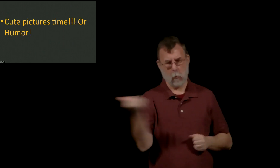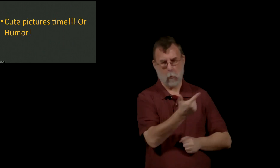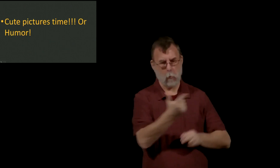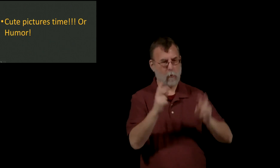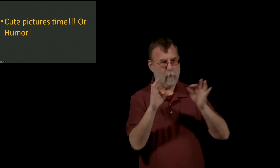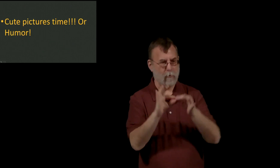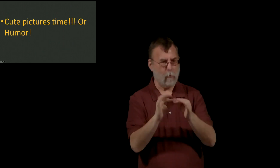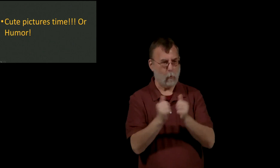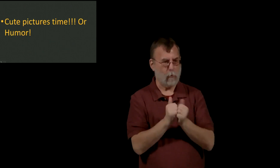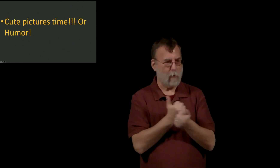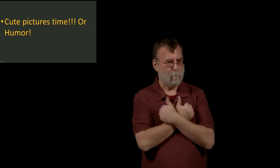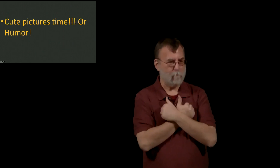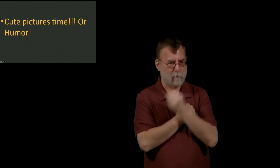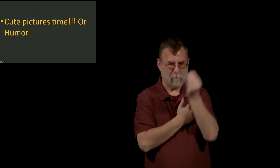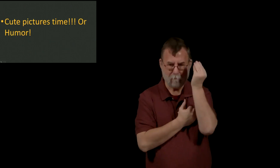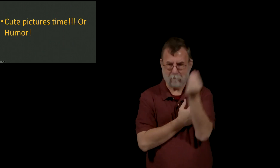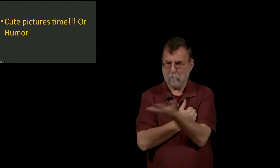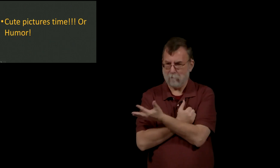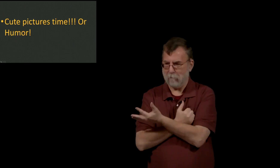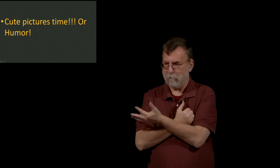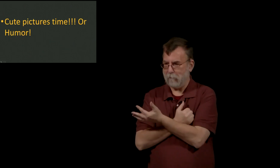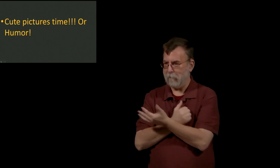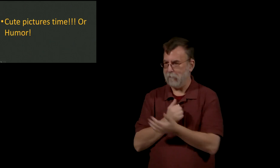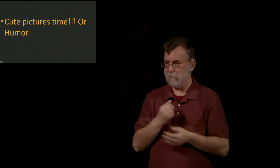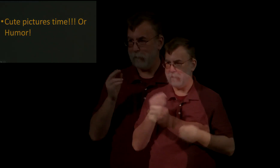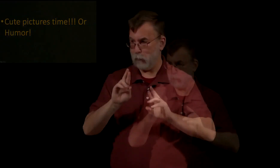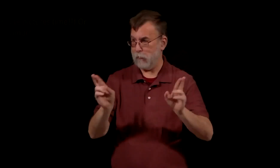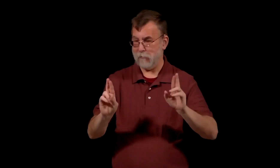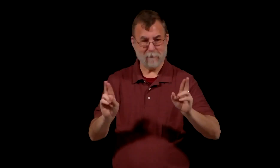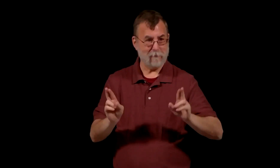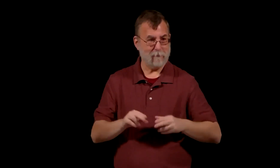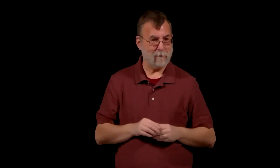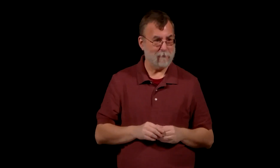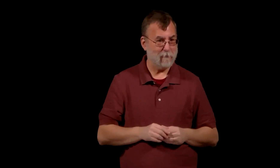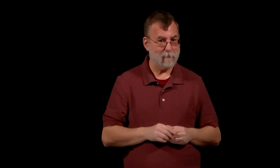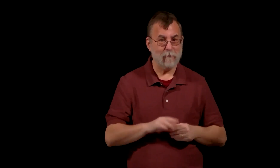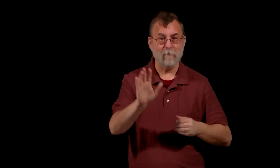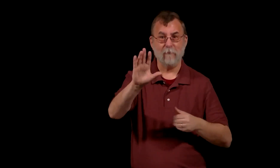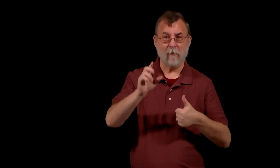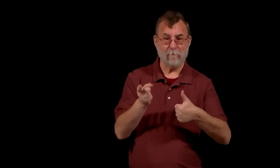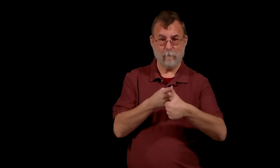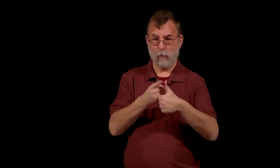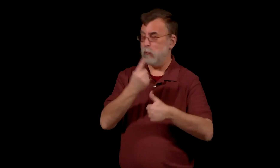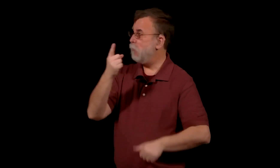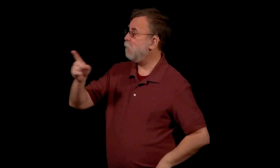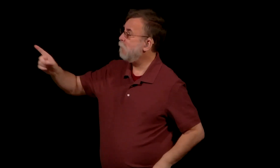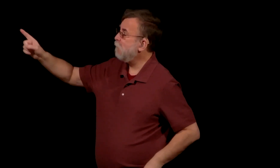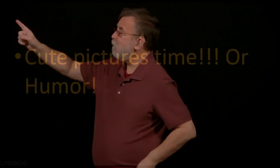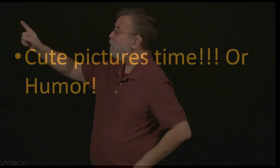today that all are connected with love. Are we ready? The